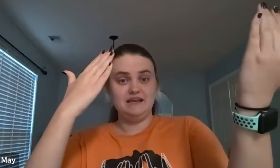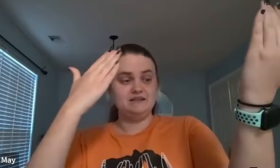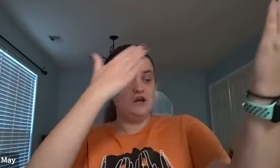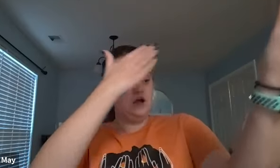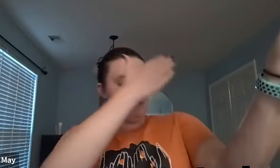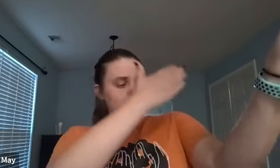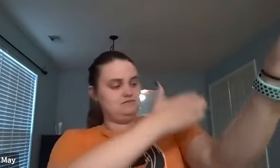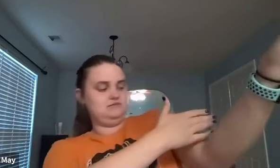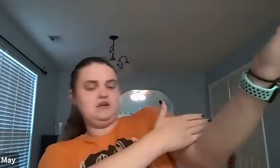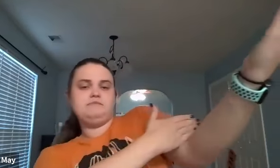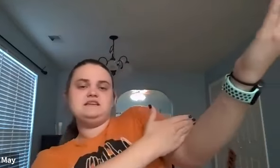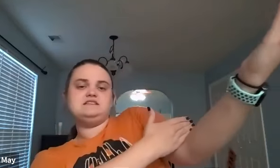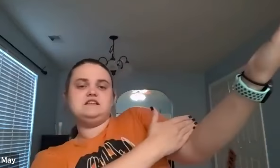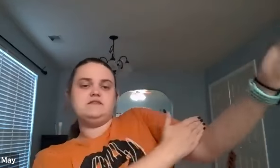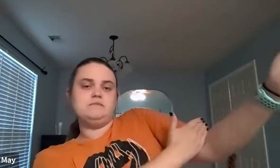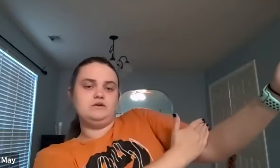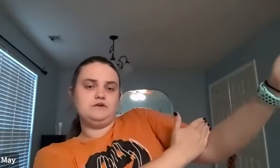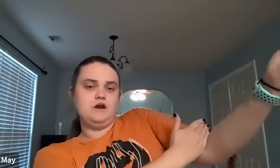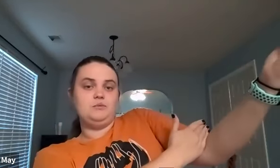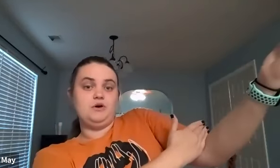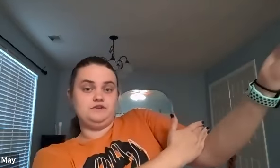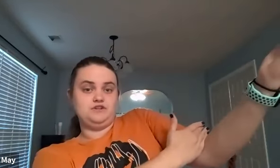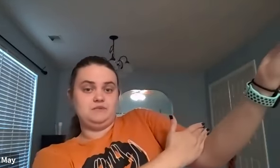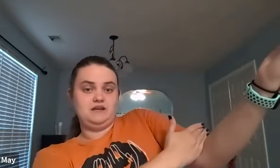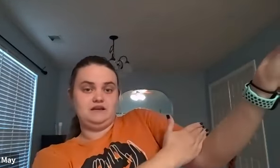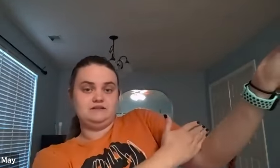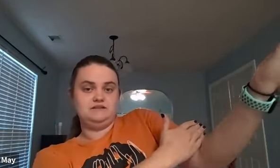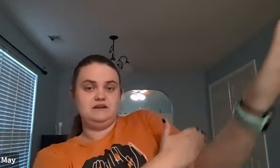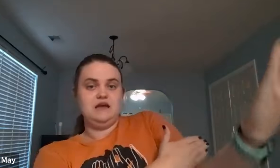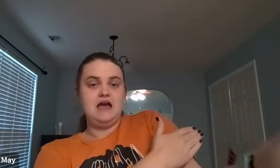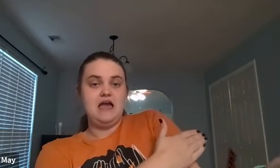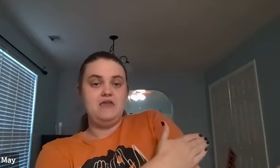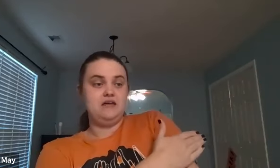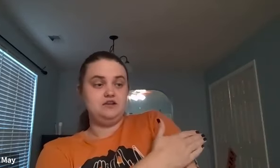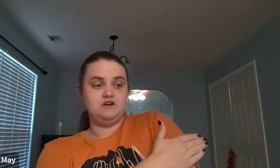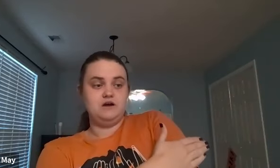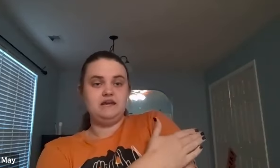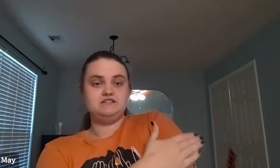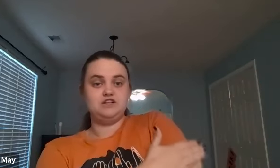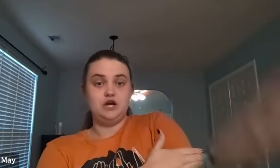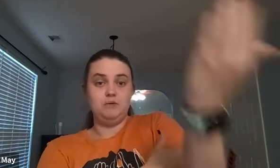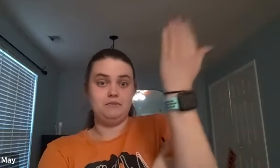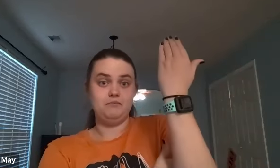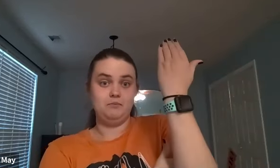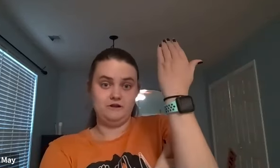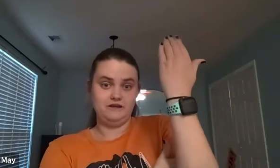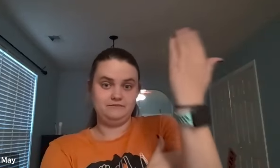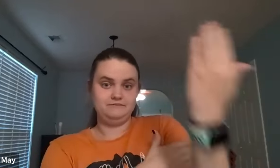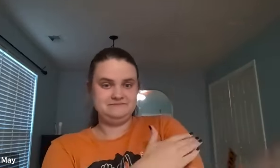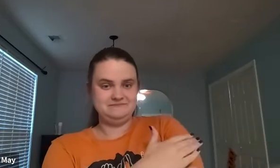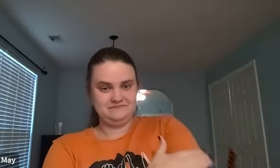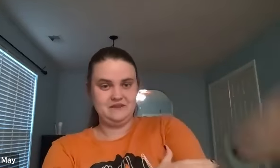hand basically in the middle of your elbow of your dominant hand. And then your dominant hand's going to go up, morning.